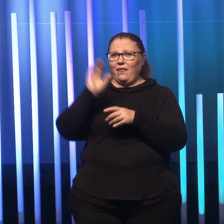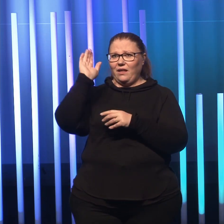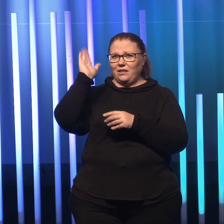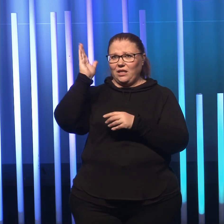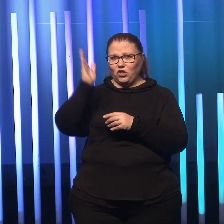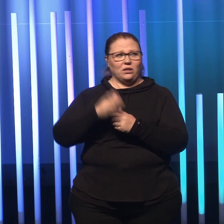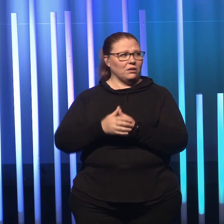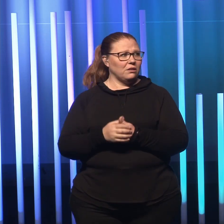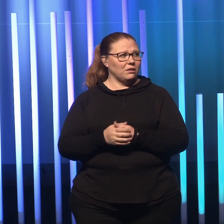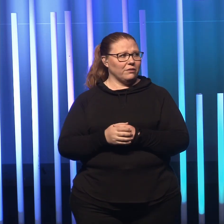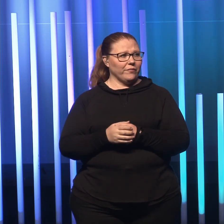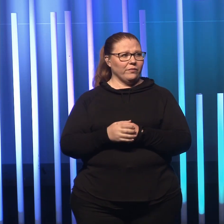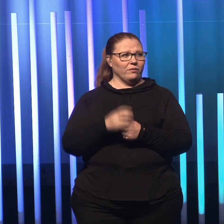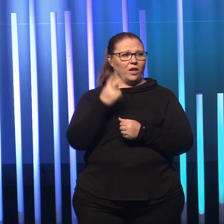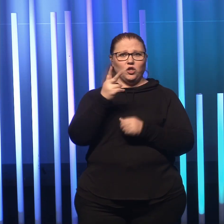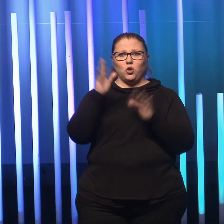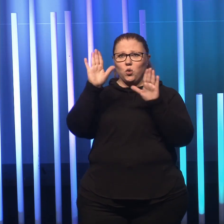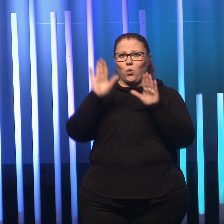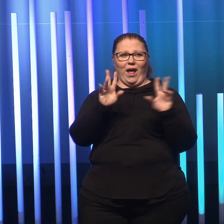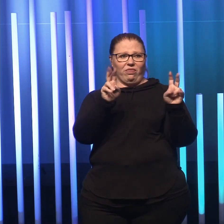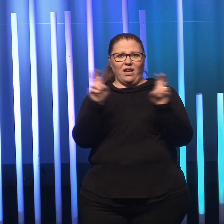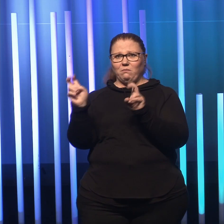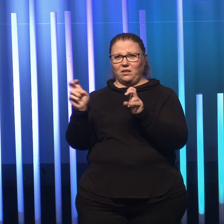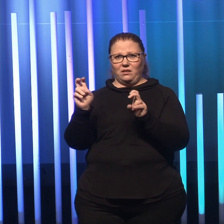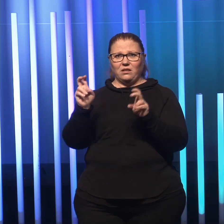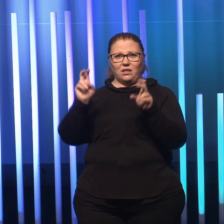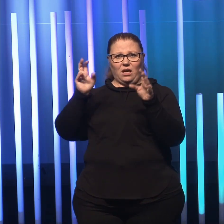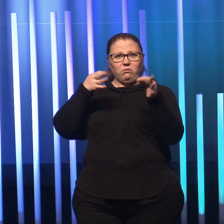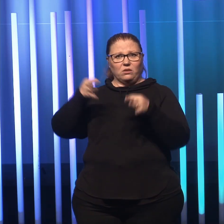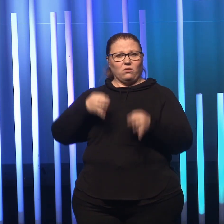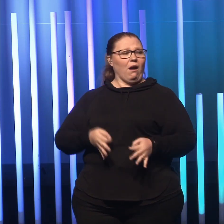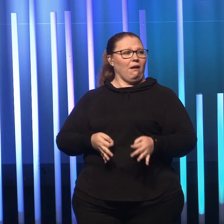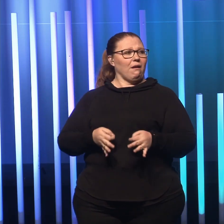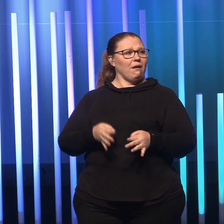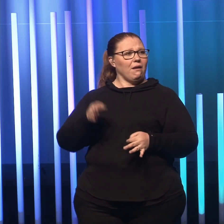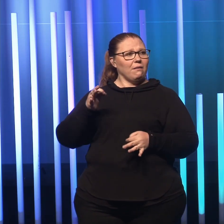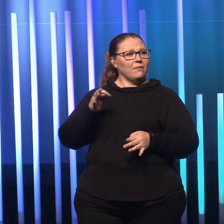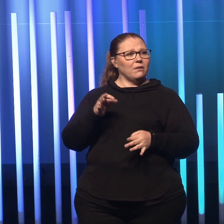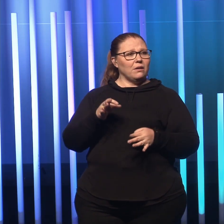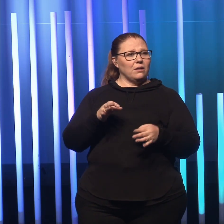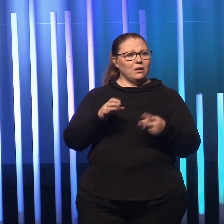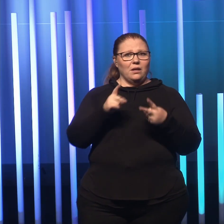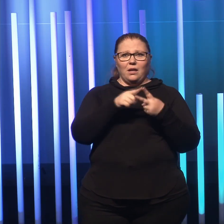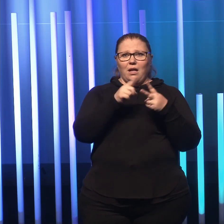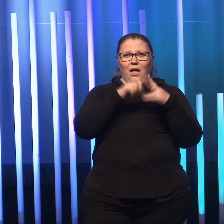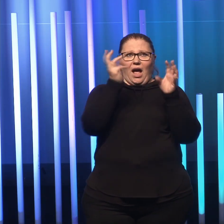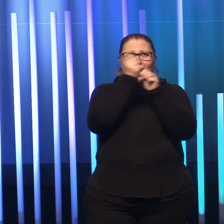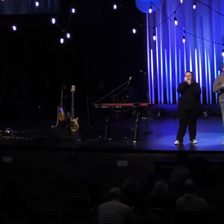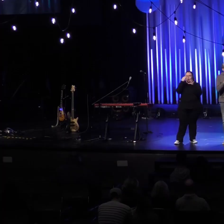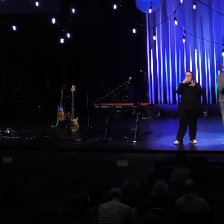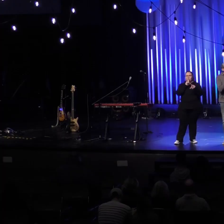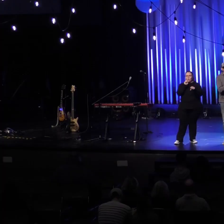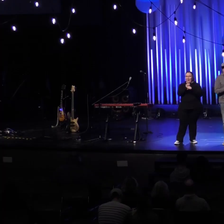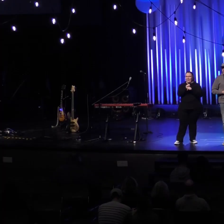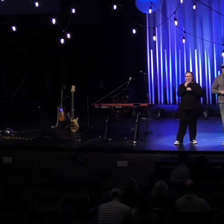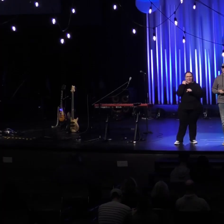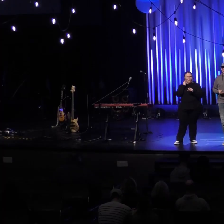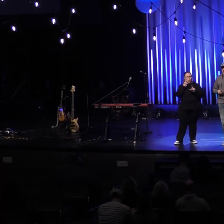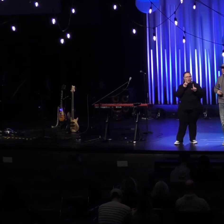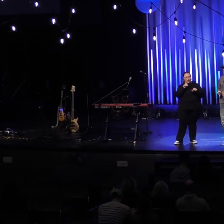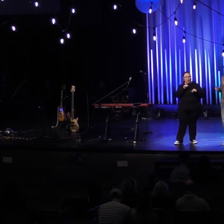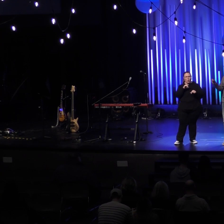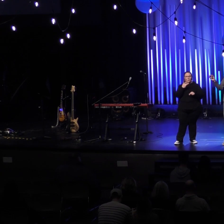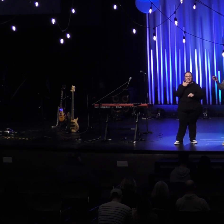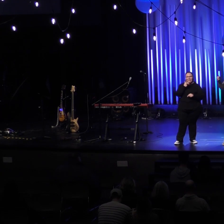teachings. Two great themes that he would talk about. One, Jesus taught an image of reality. So if you were to be